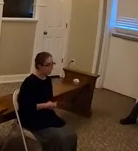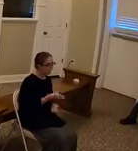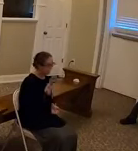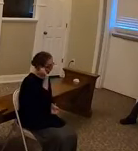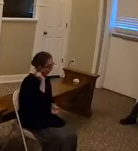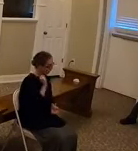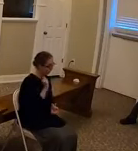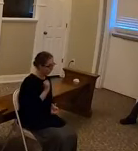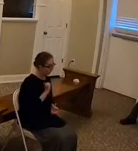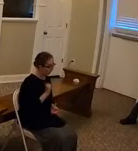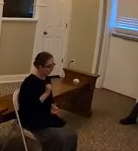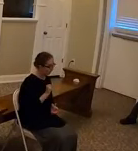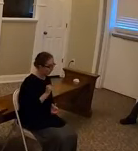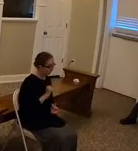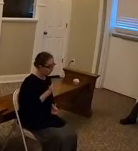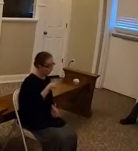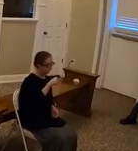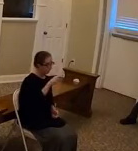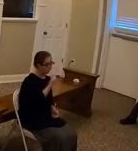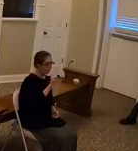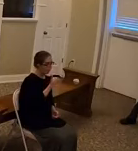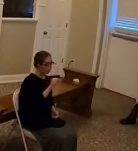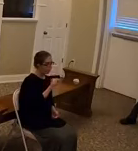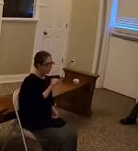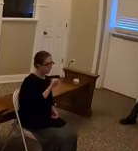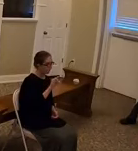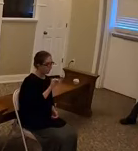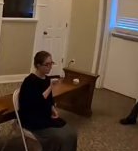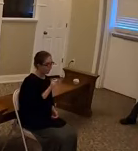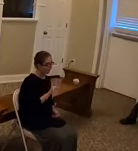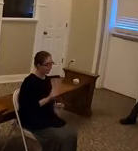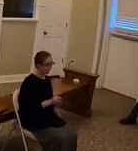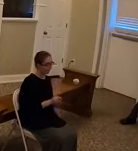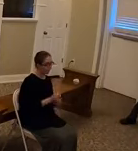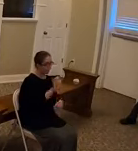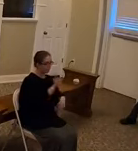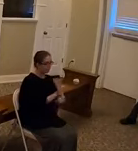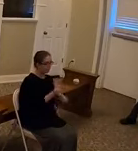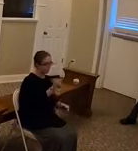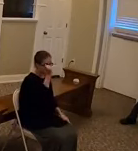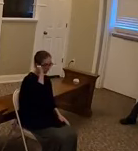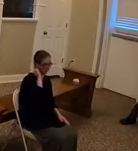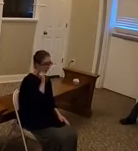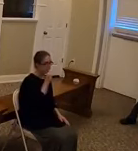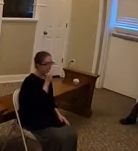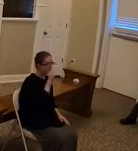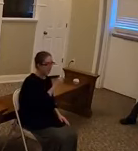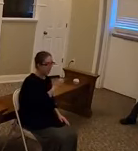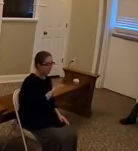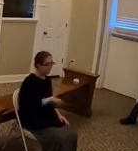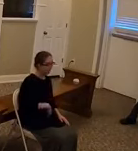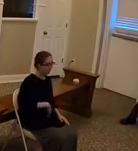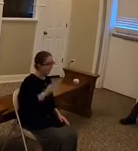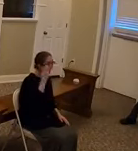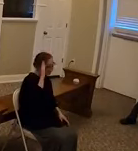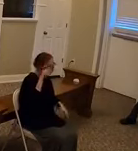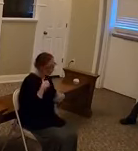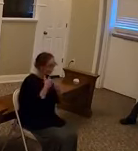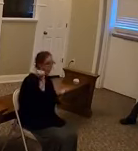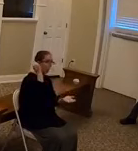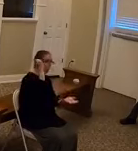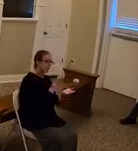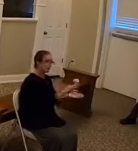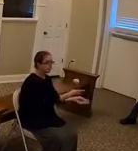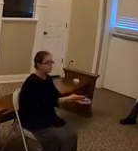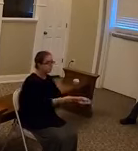He was quantifying this with that Roman church back then. He was letting them know, I know how the